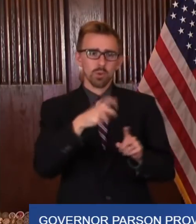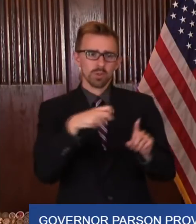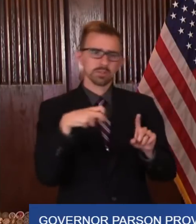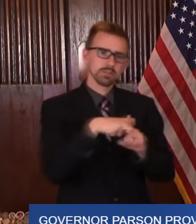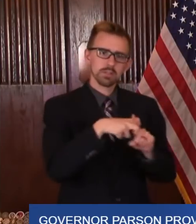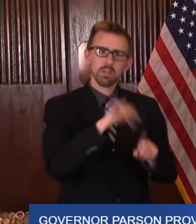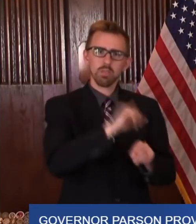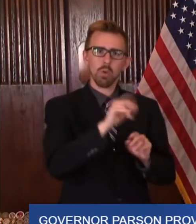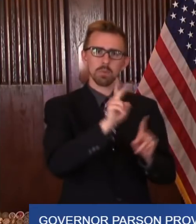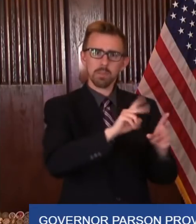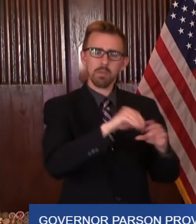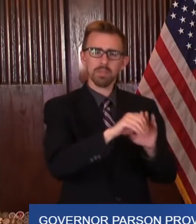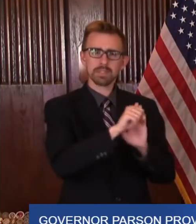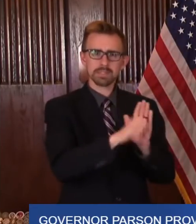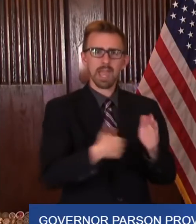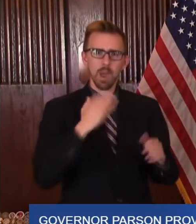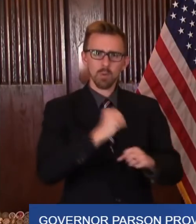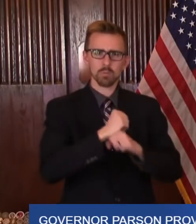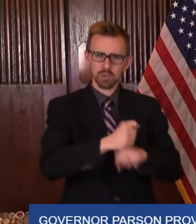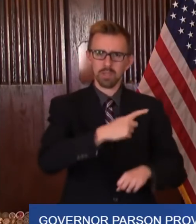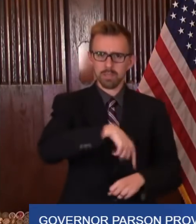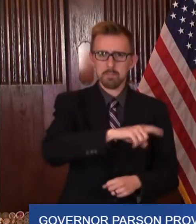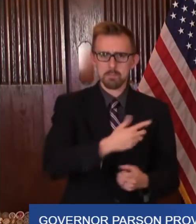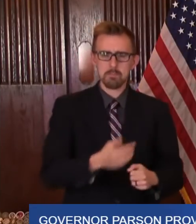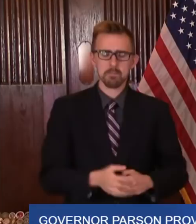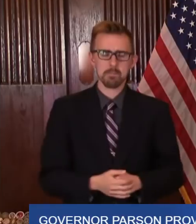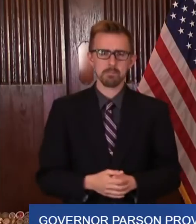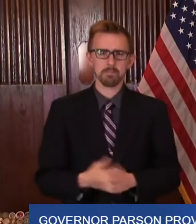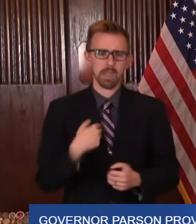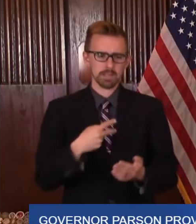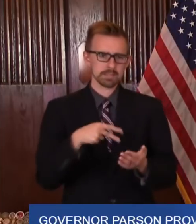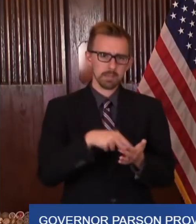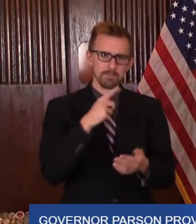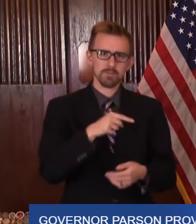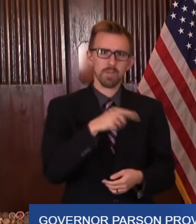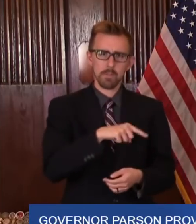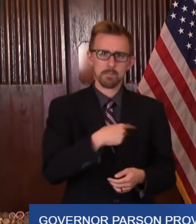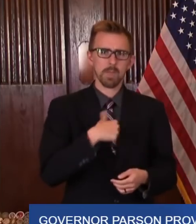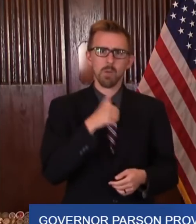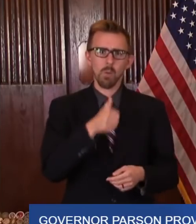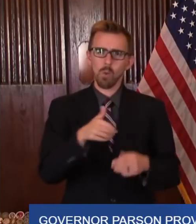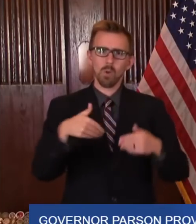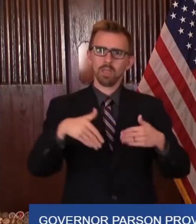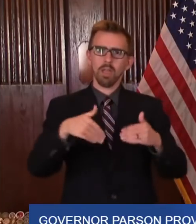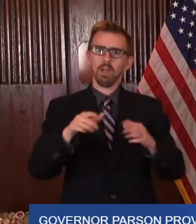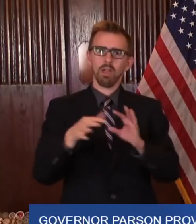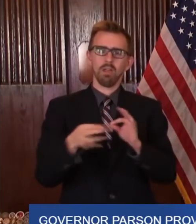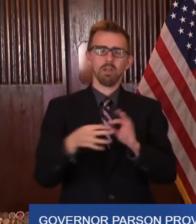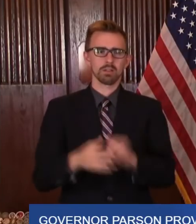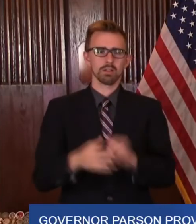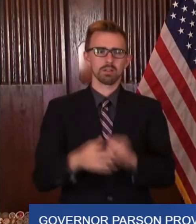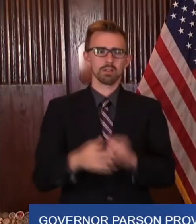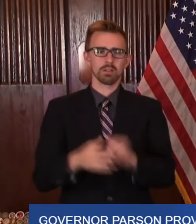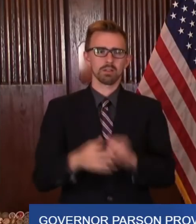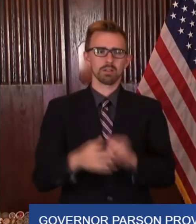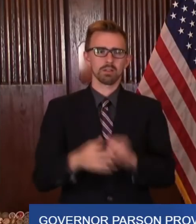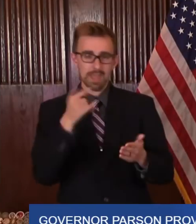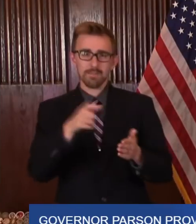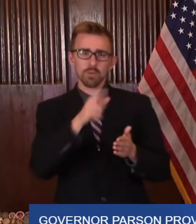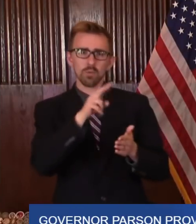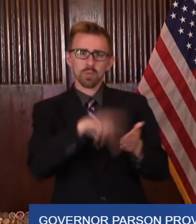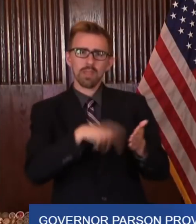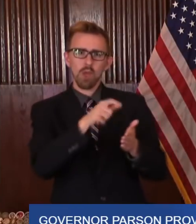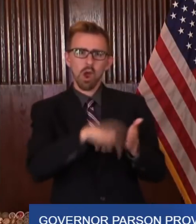state, I'm going to protect the people of Missouri is what I'm going to do, and I'm going to stand up for them, and I'm just not going to – it was just totally uncalled for, and if you read the